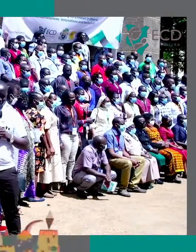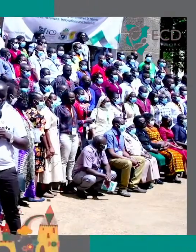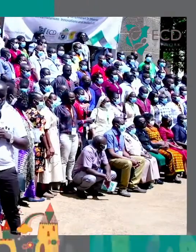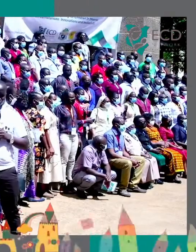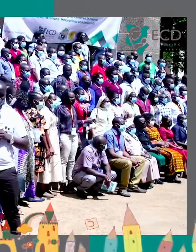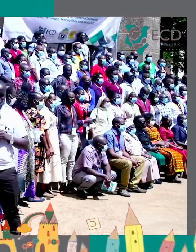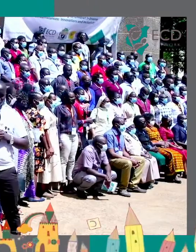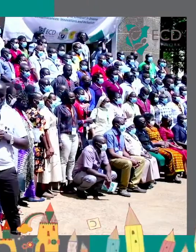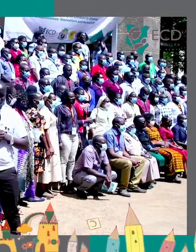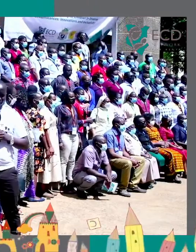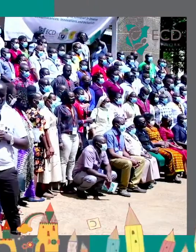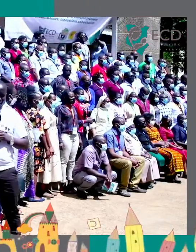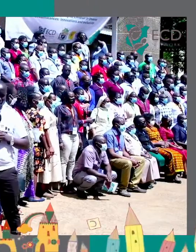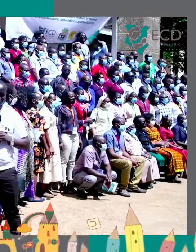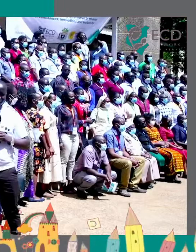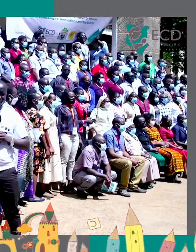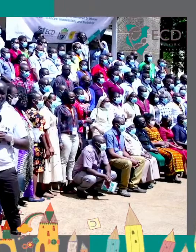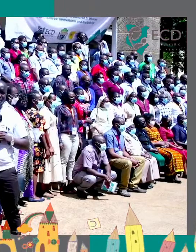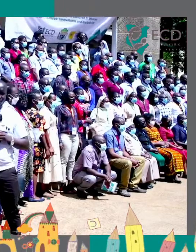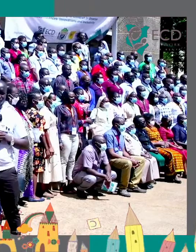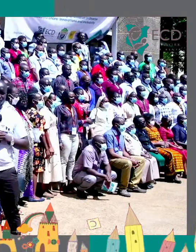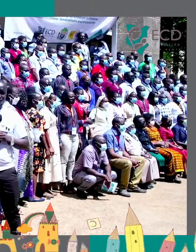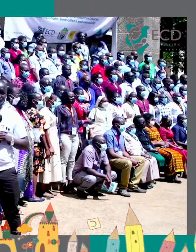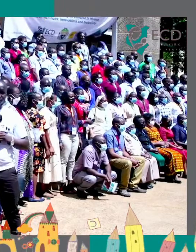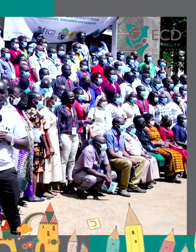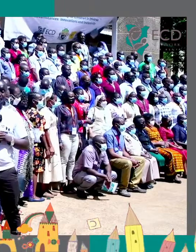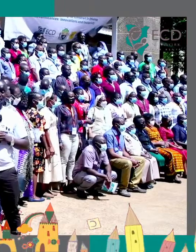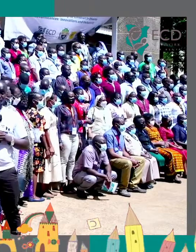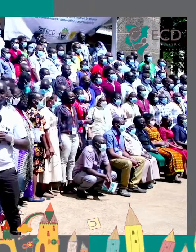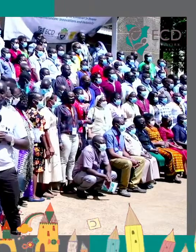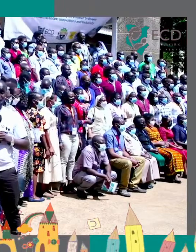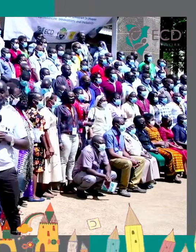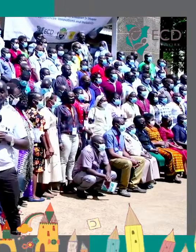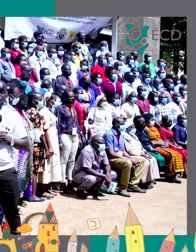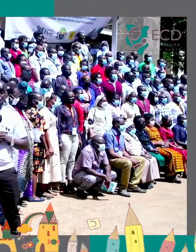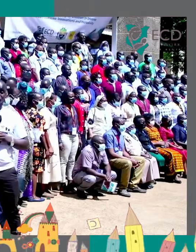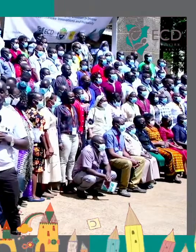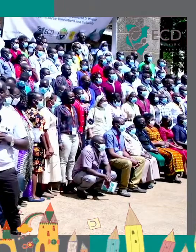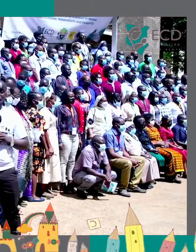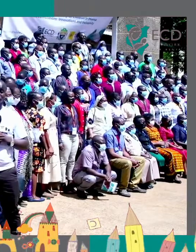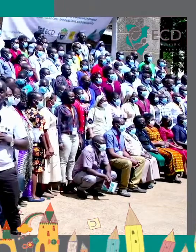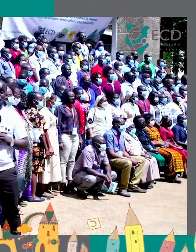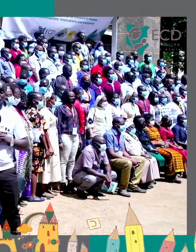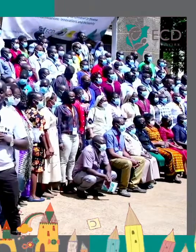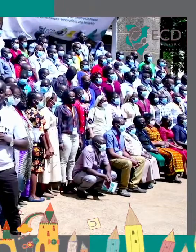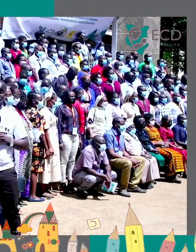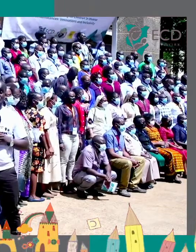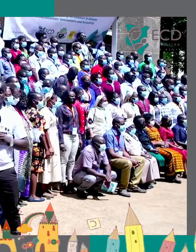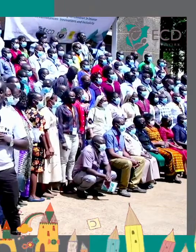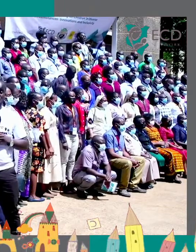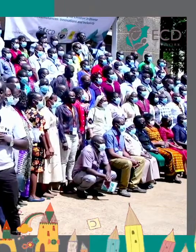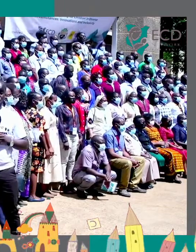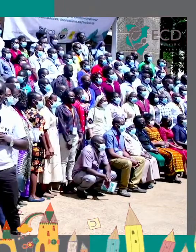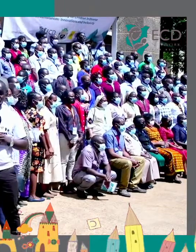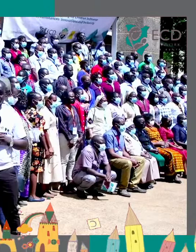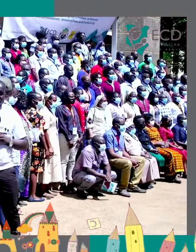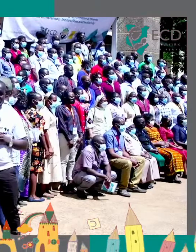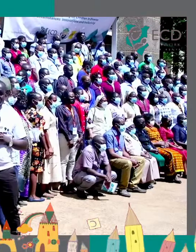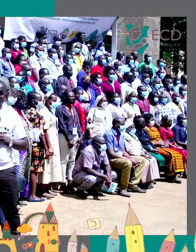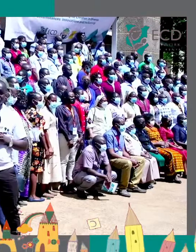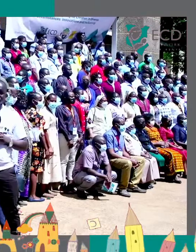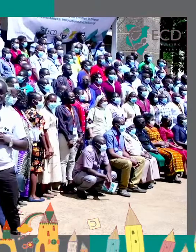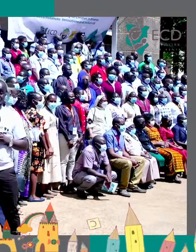All right, thank you very much. This is the ECD, the fourth ECD National